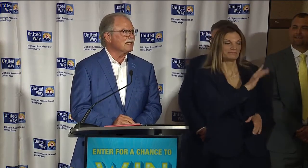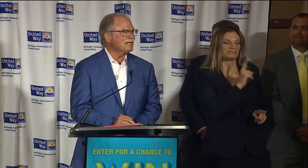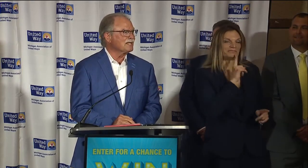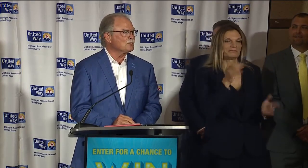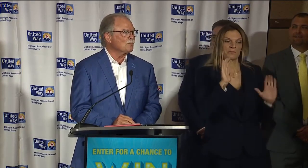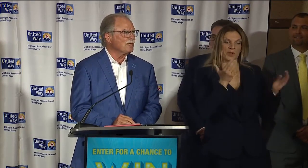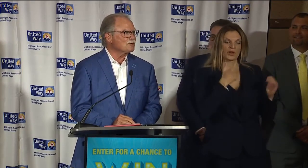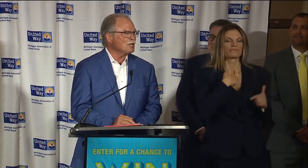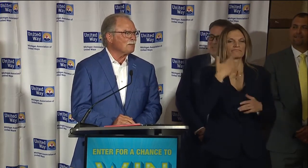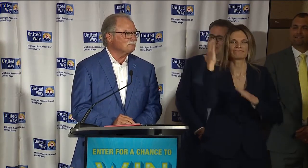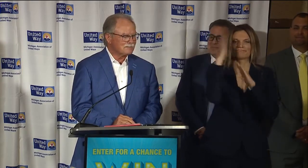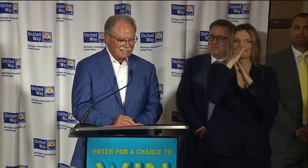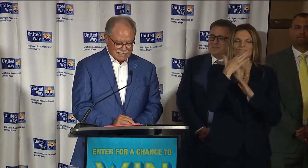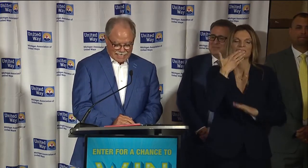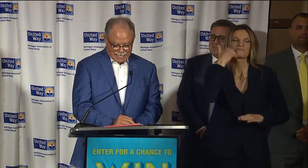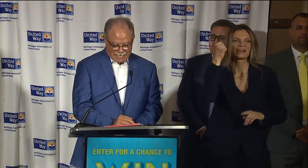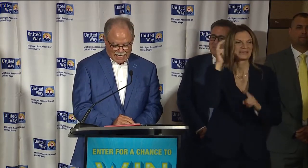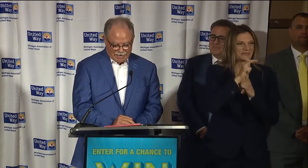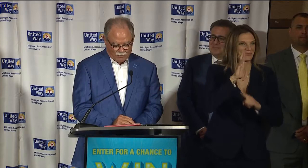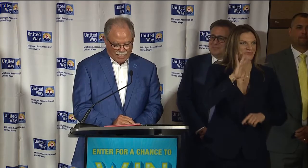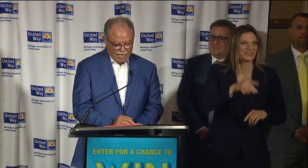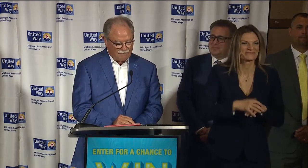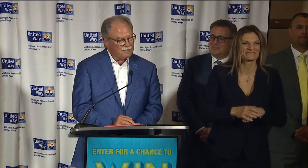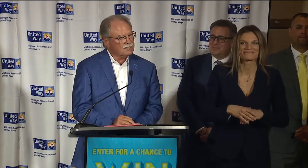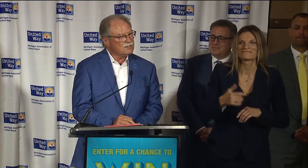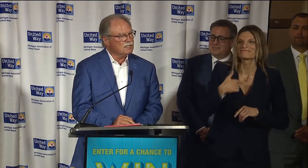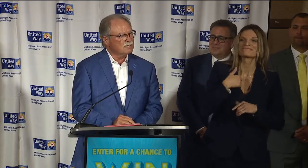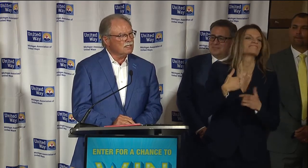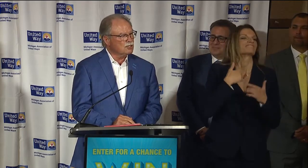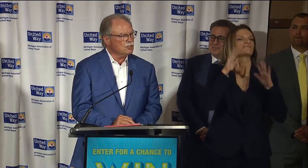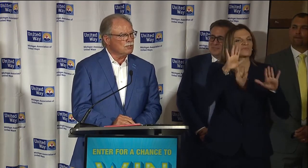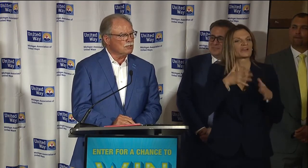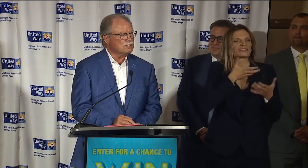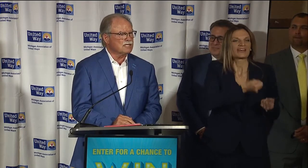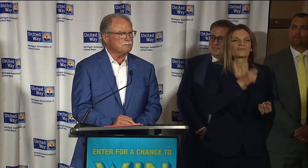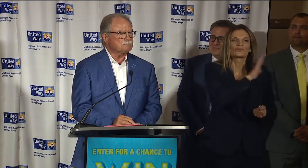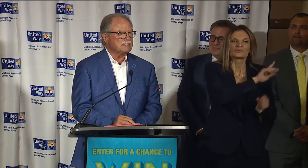mistakes and do a better job. And I have great confidence